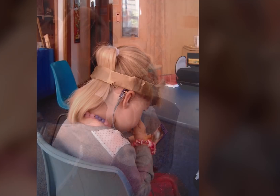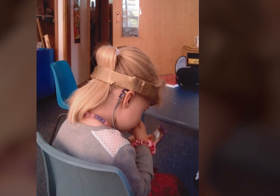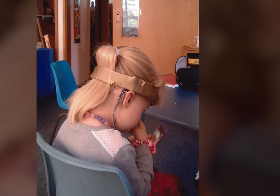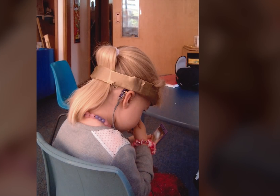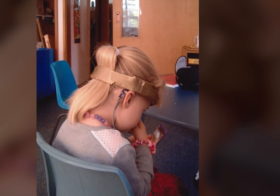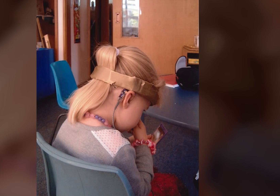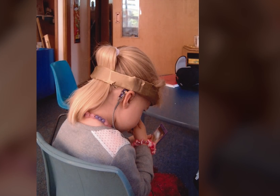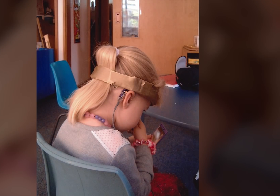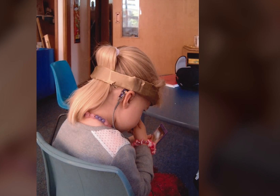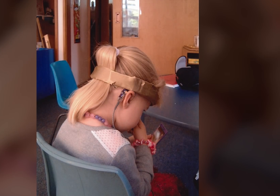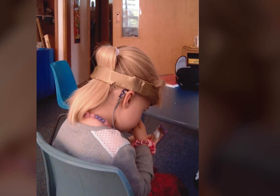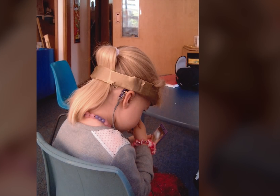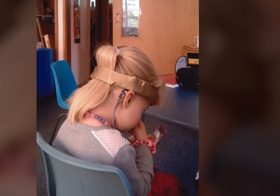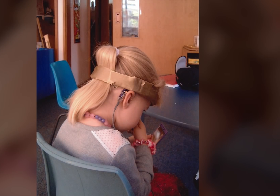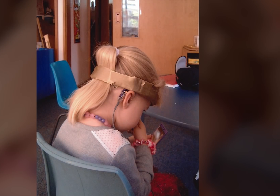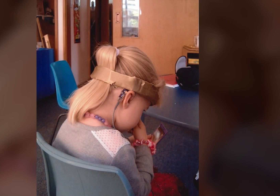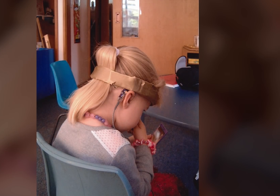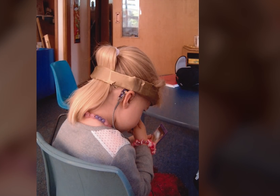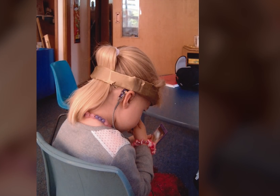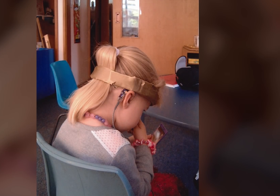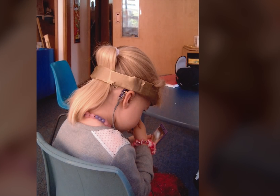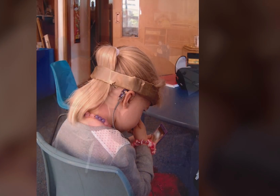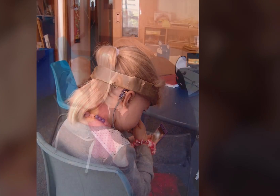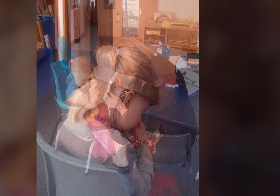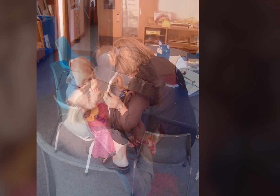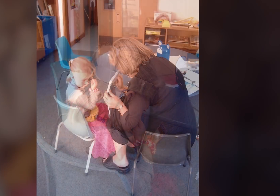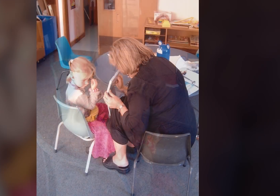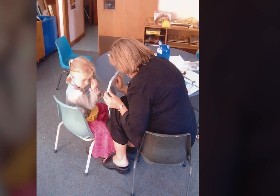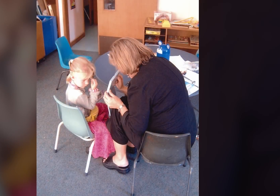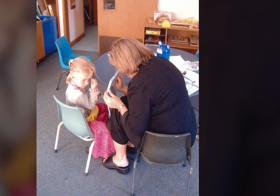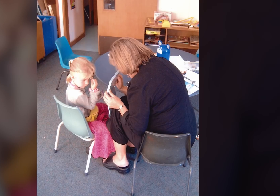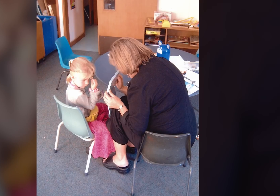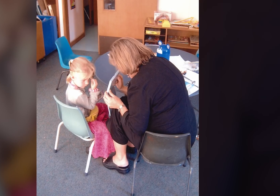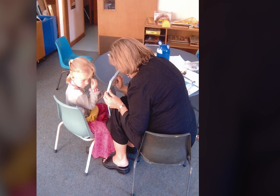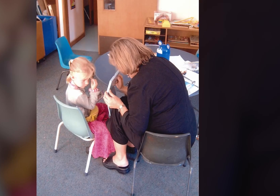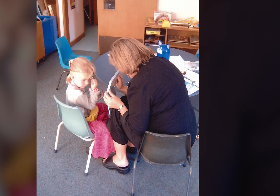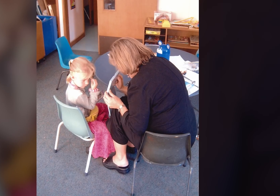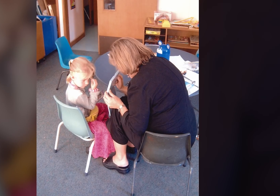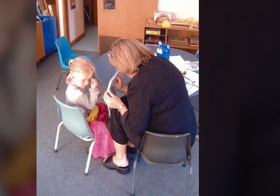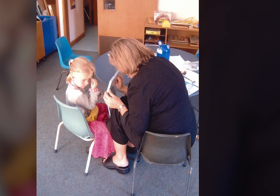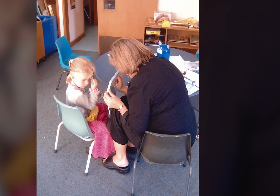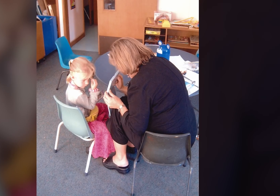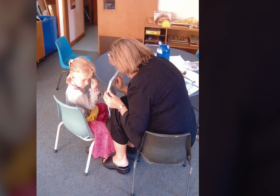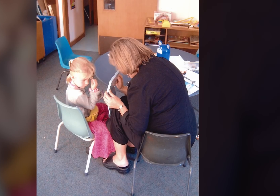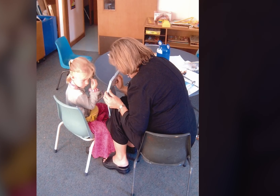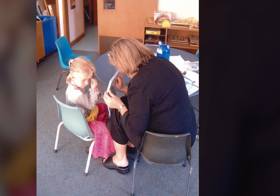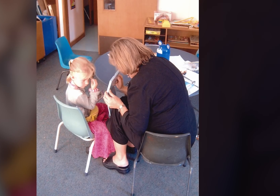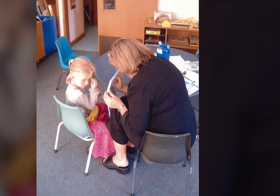they call moderate severe. So sound has to get to about 80 decibels and then she can hear it. So that'll be why she used to squeal, because she